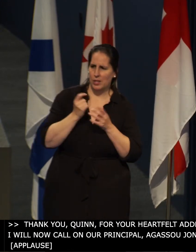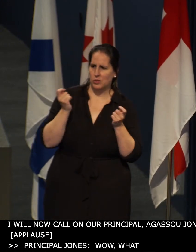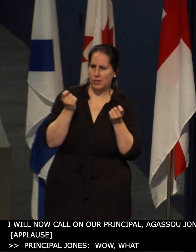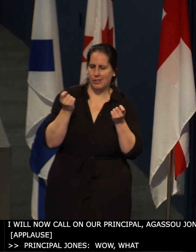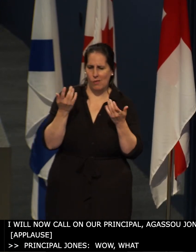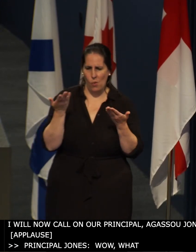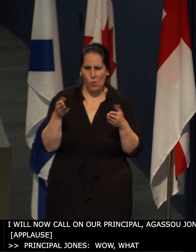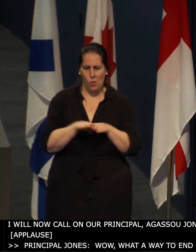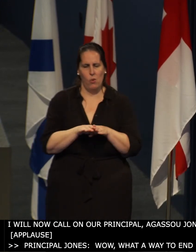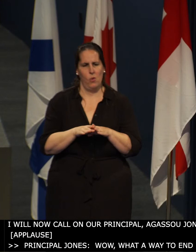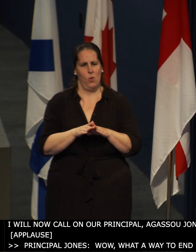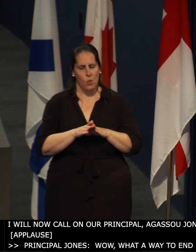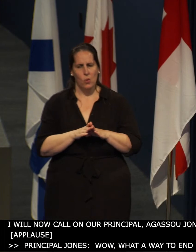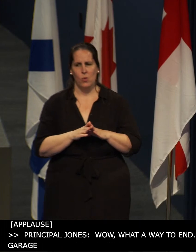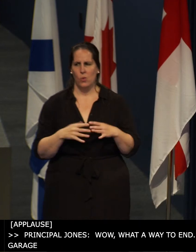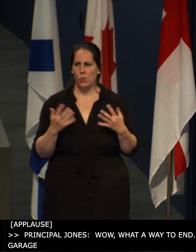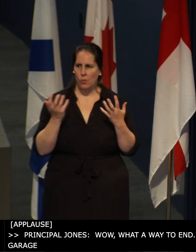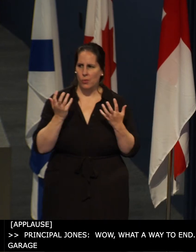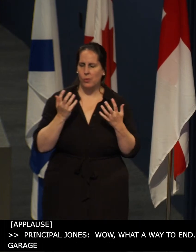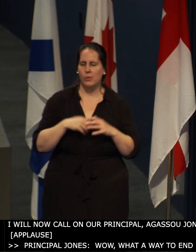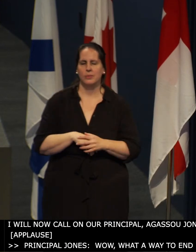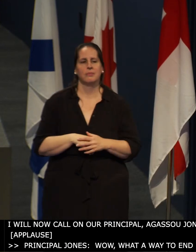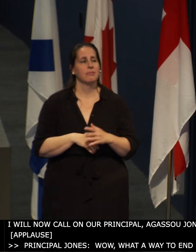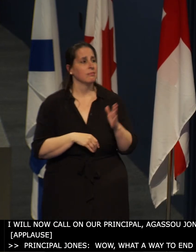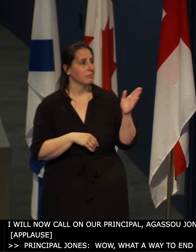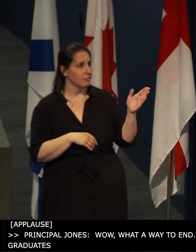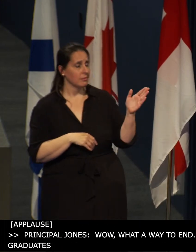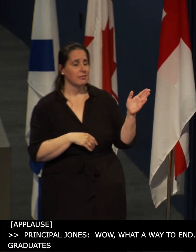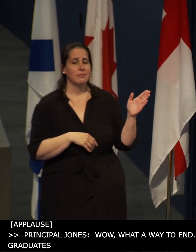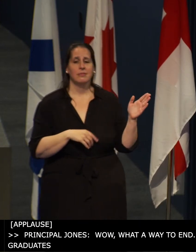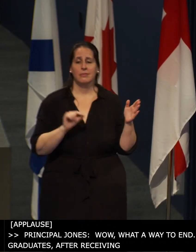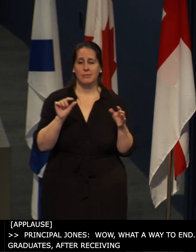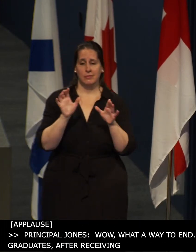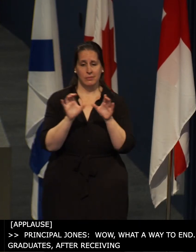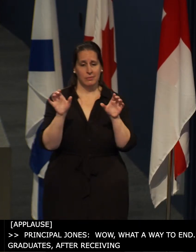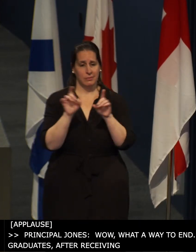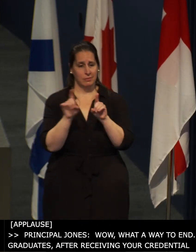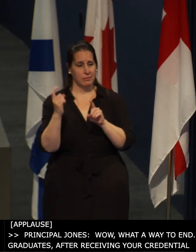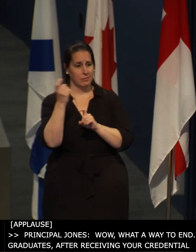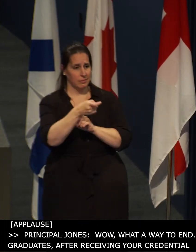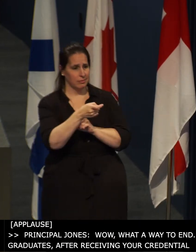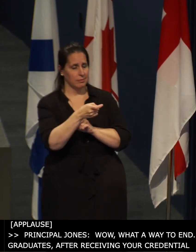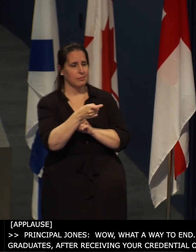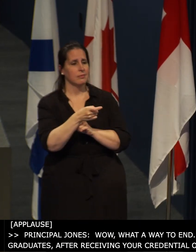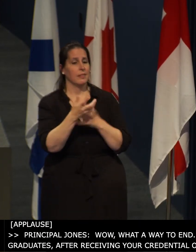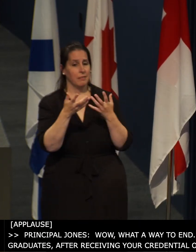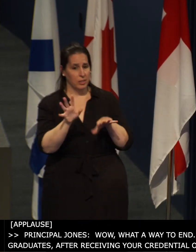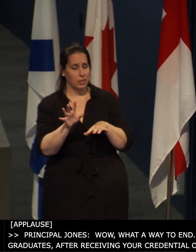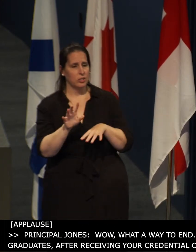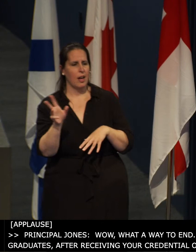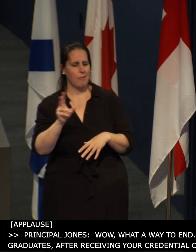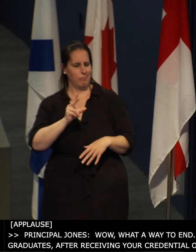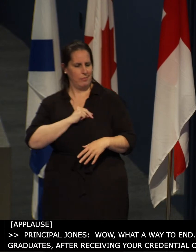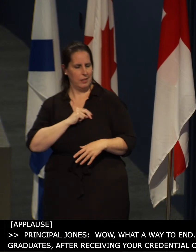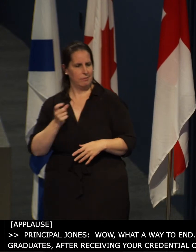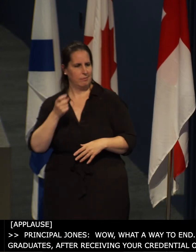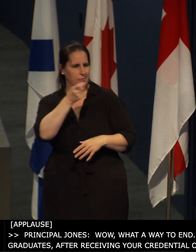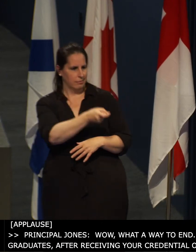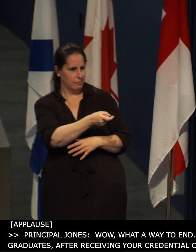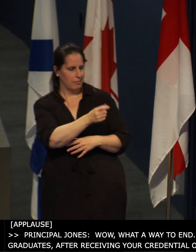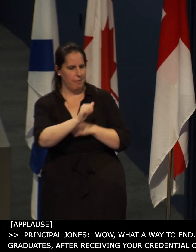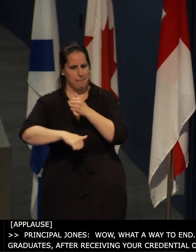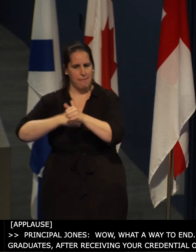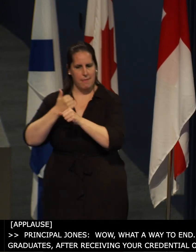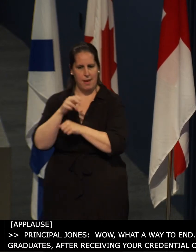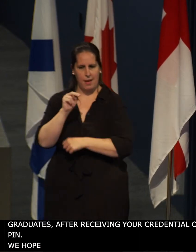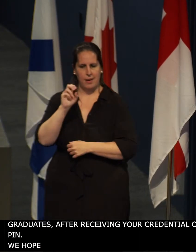Graduates, after receiving your credential on stage, you are presented with an NSCC alumni pin. We hope that from this moment